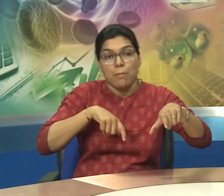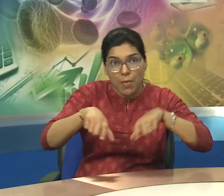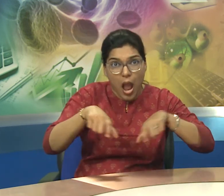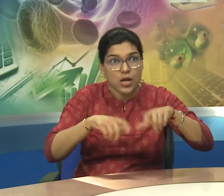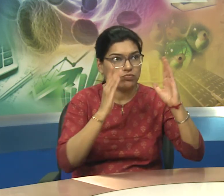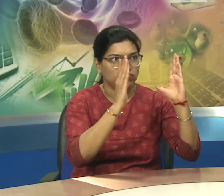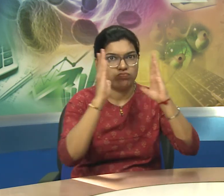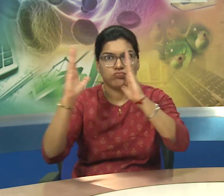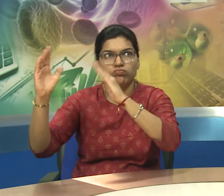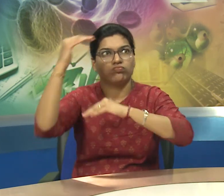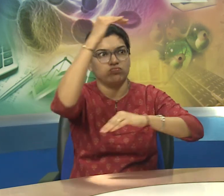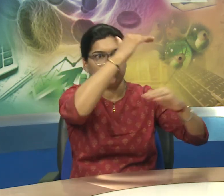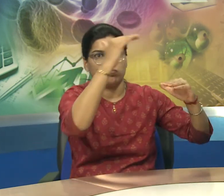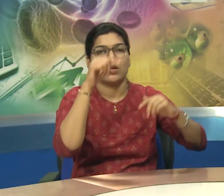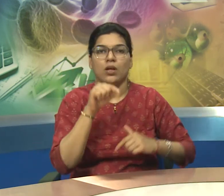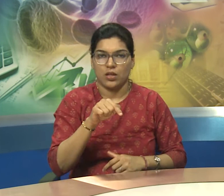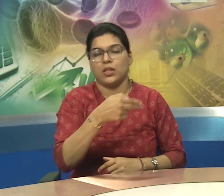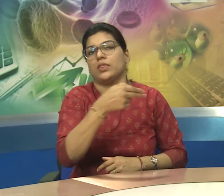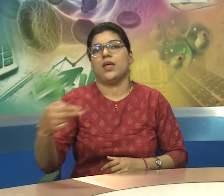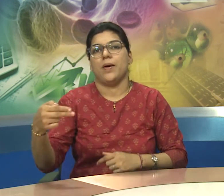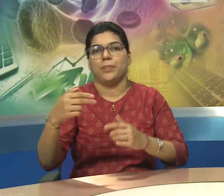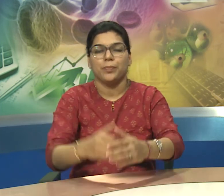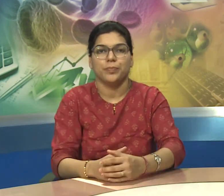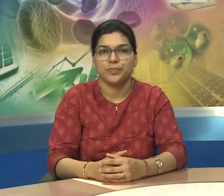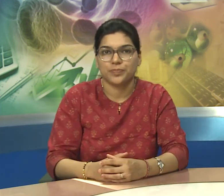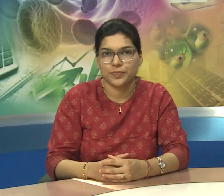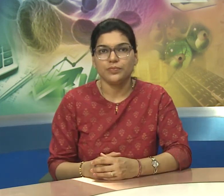or drawer, that is called arrangement.